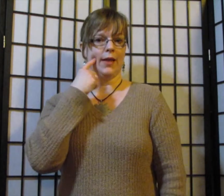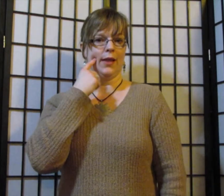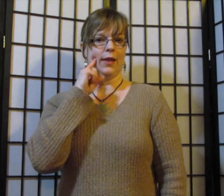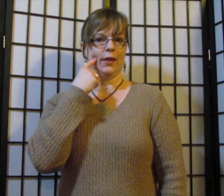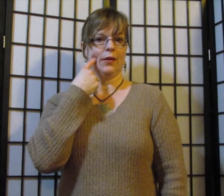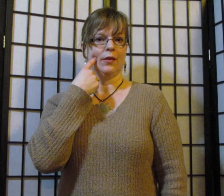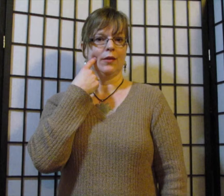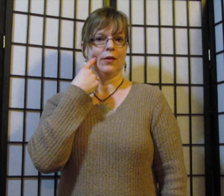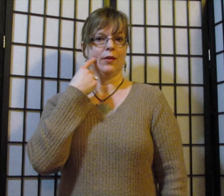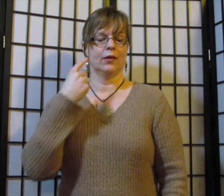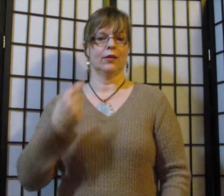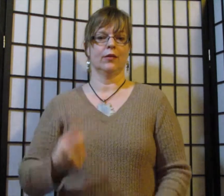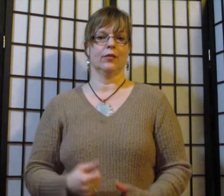Candy.